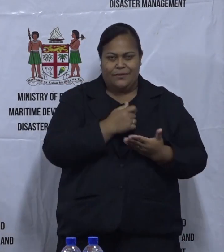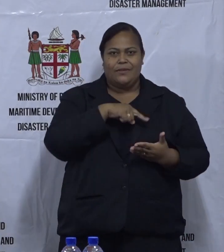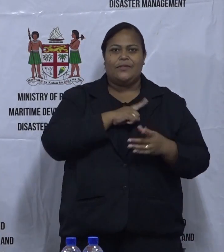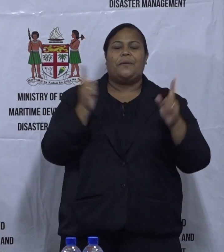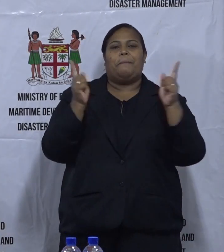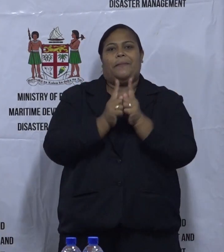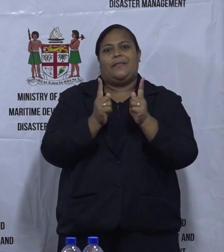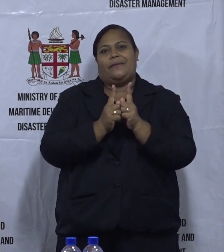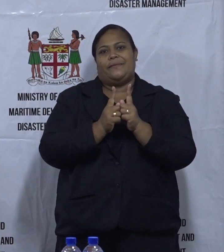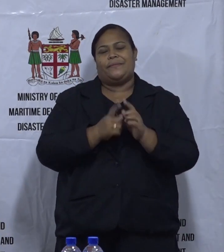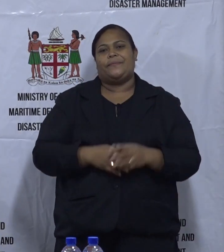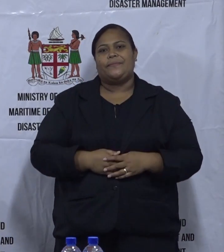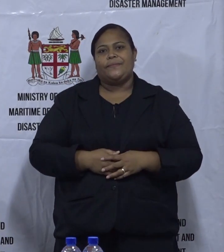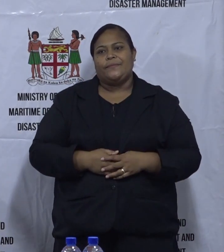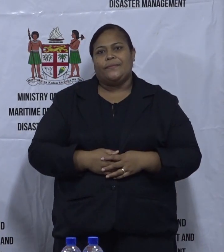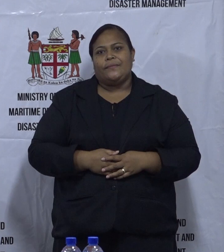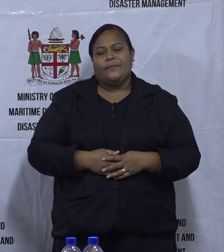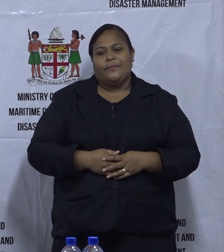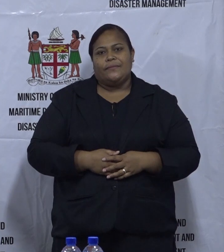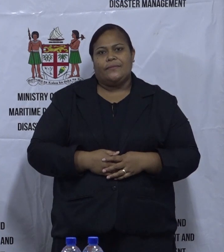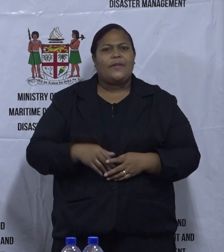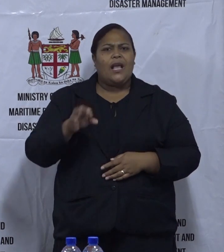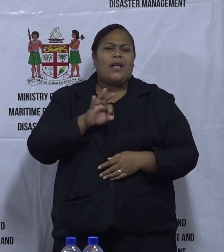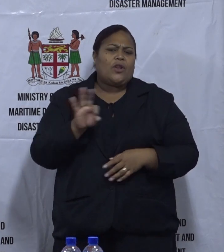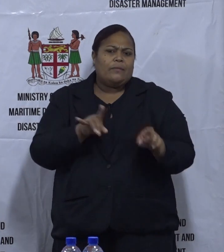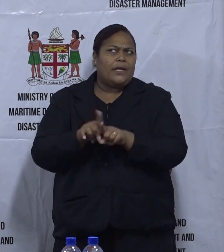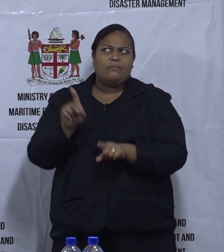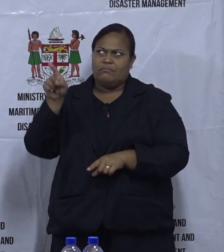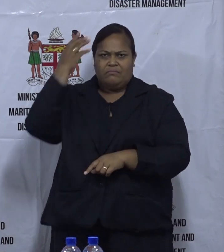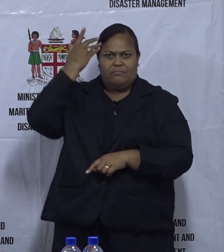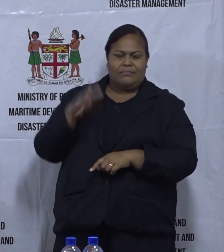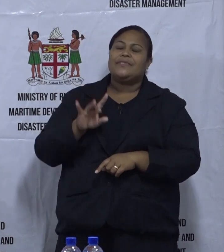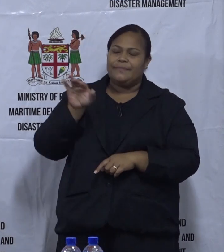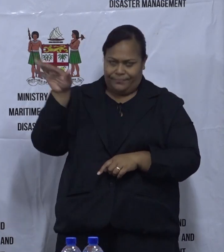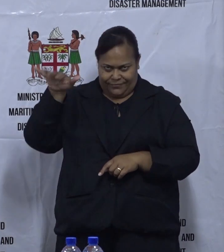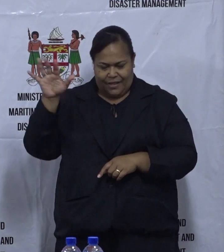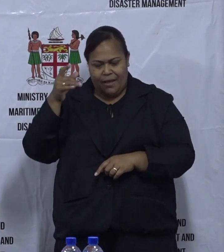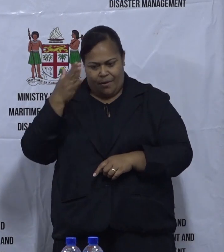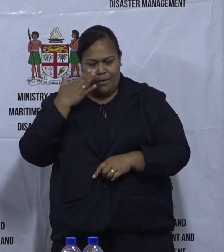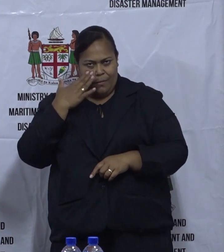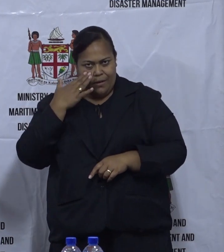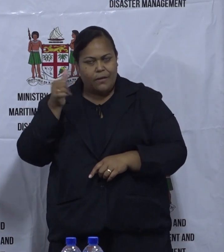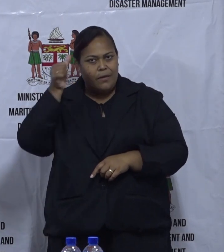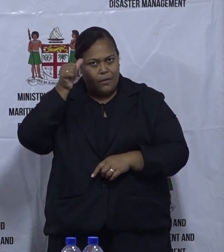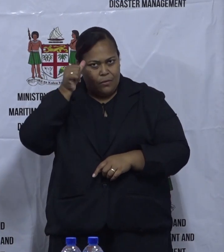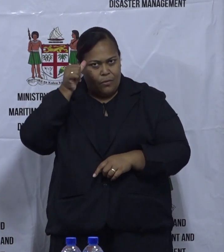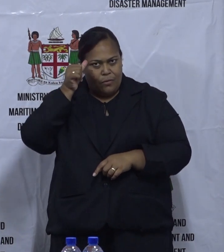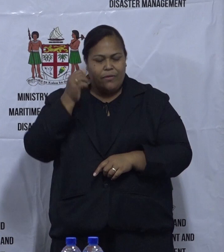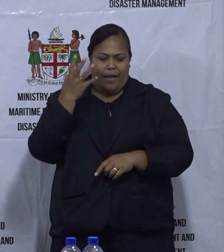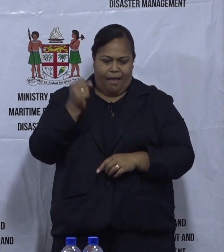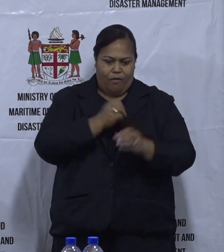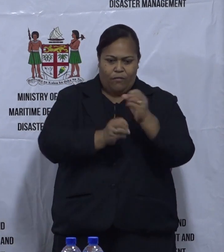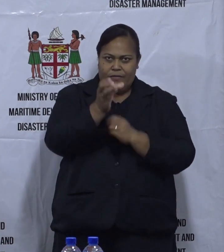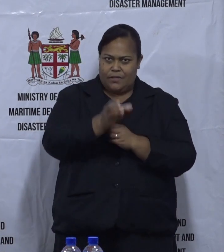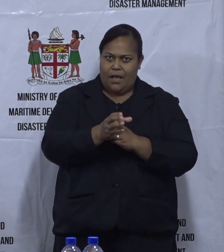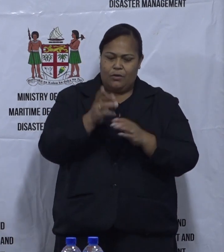convene the meetings, but that does not mean that they are not aware. They are already aware, because they have their own liaison